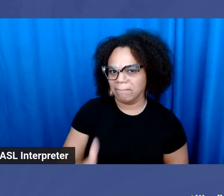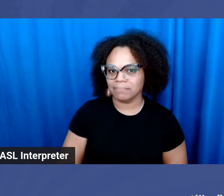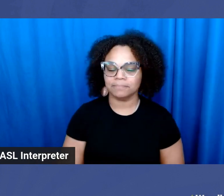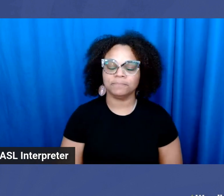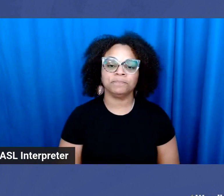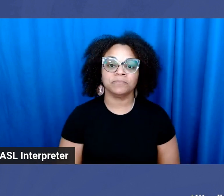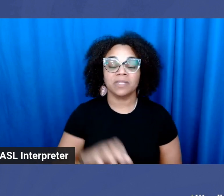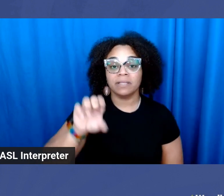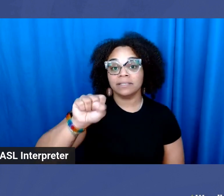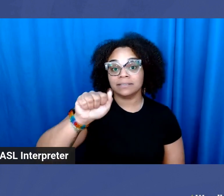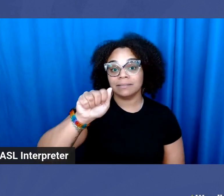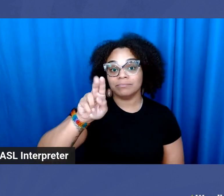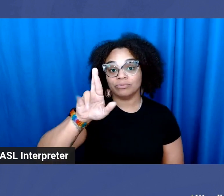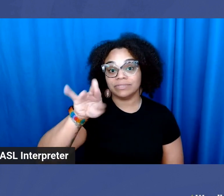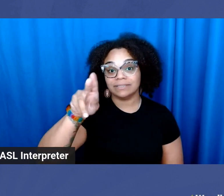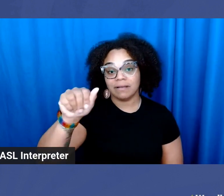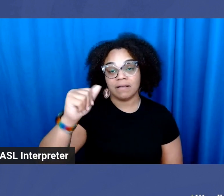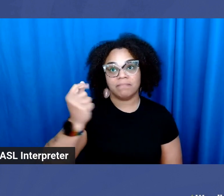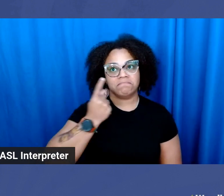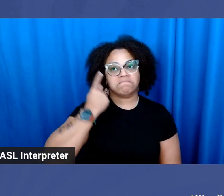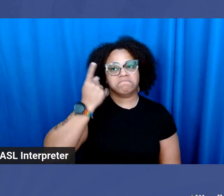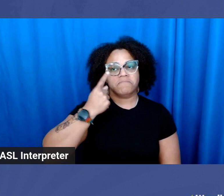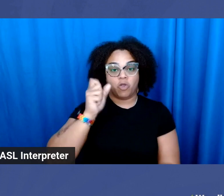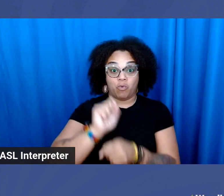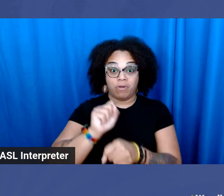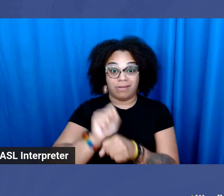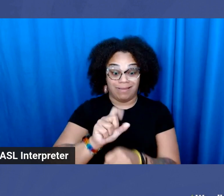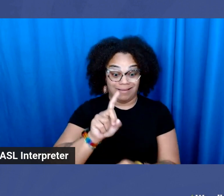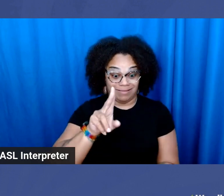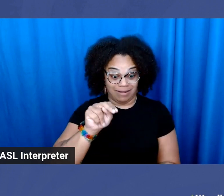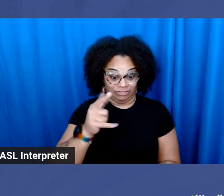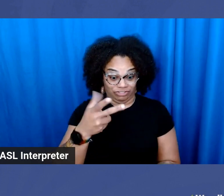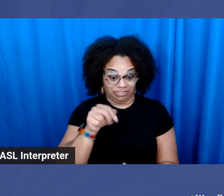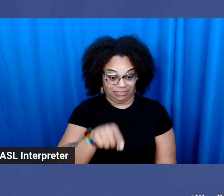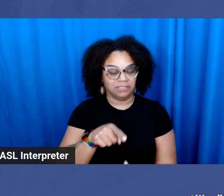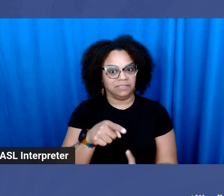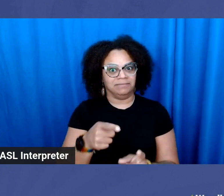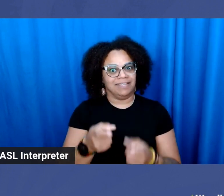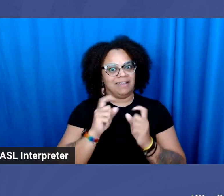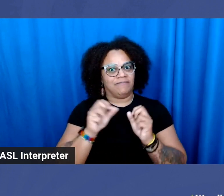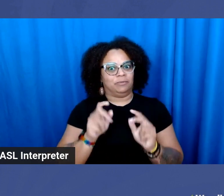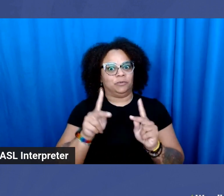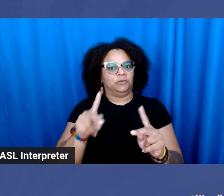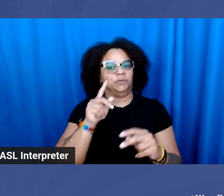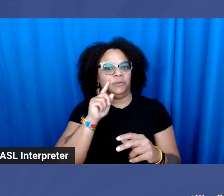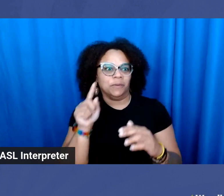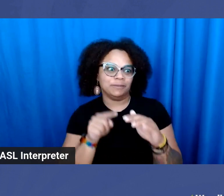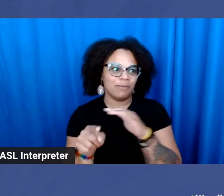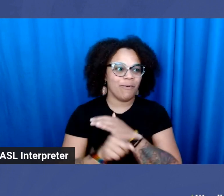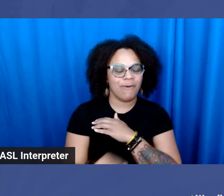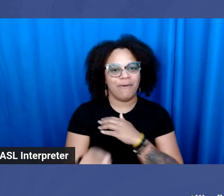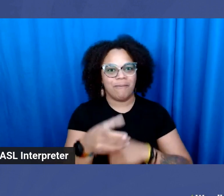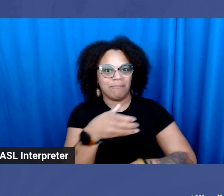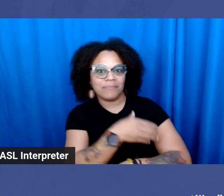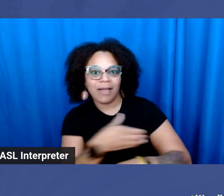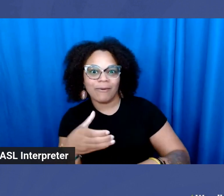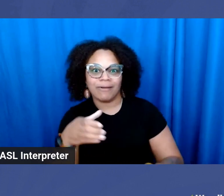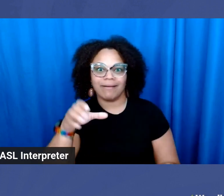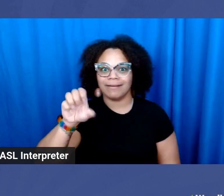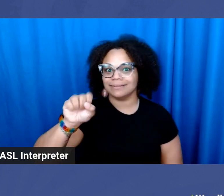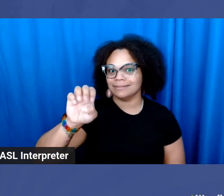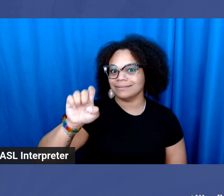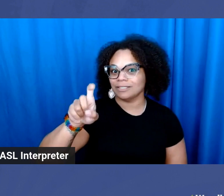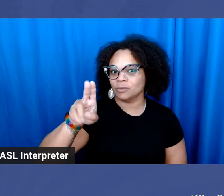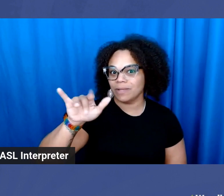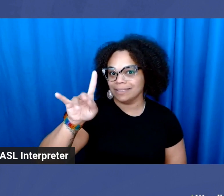Sabrina thought that working at the dungeon would be a way to explore her power and sexuality, but she didn't know much about the job when